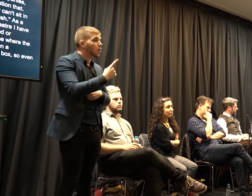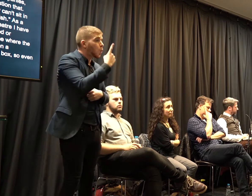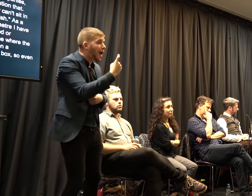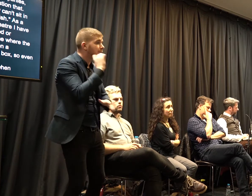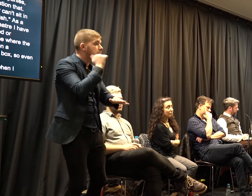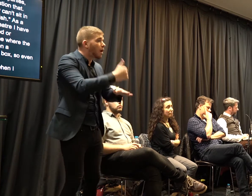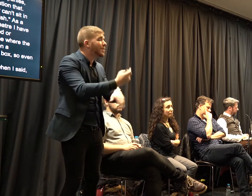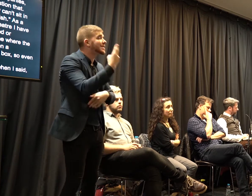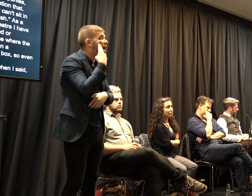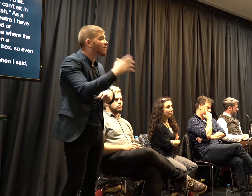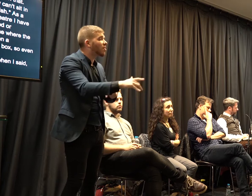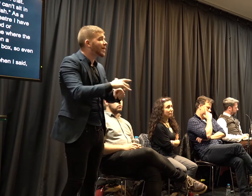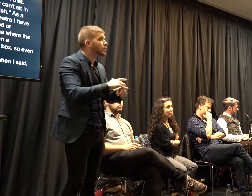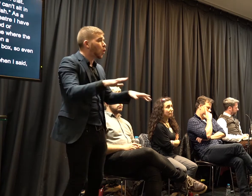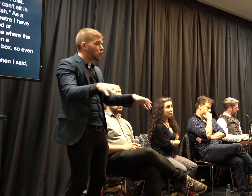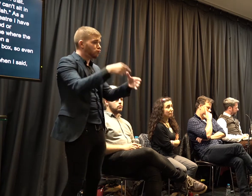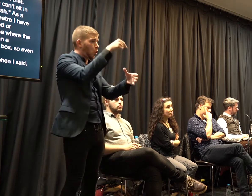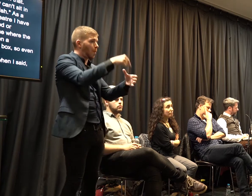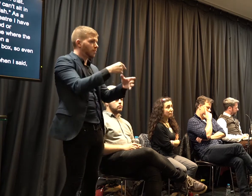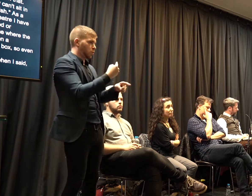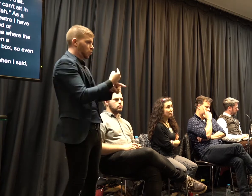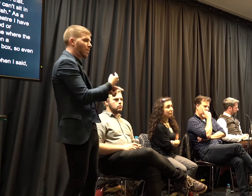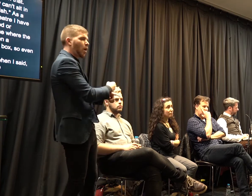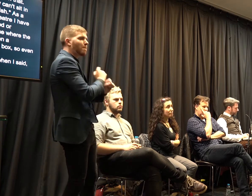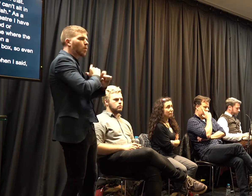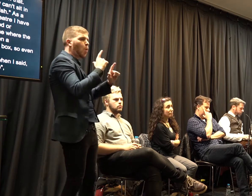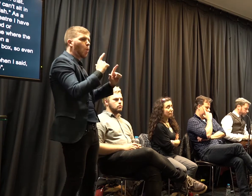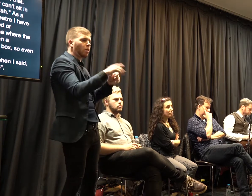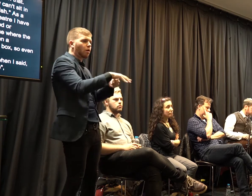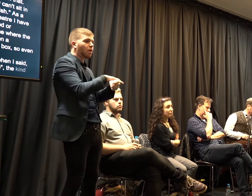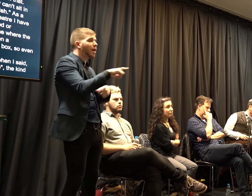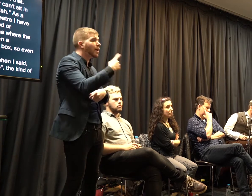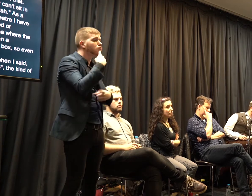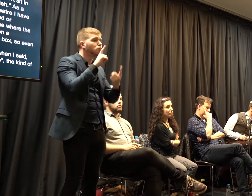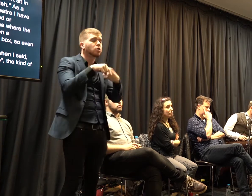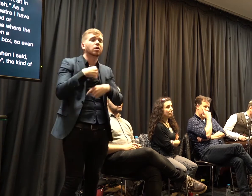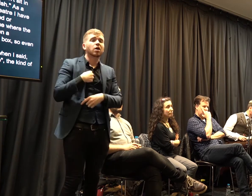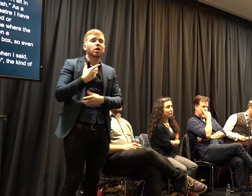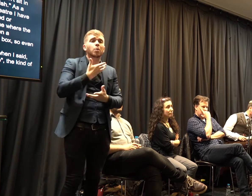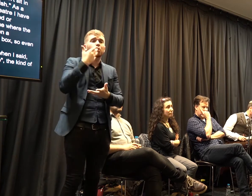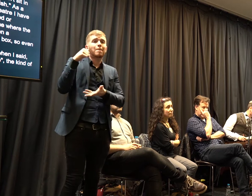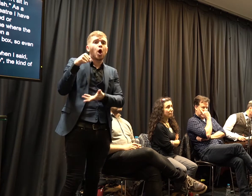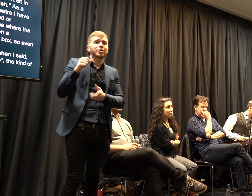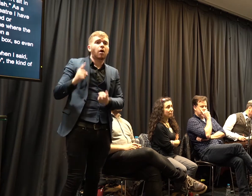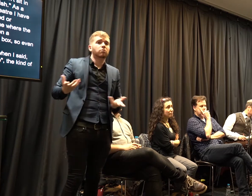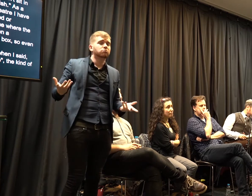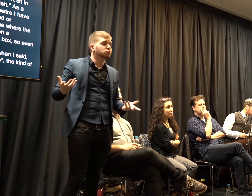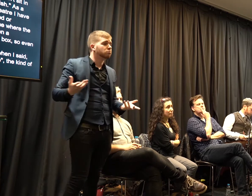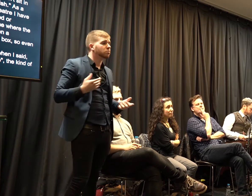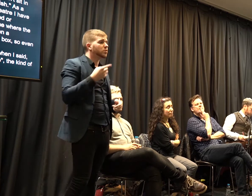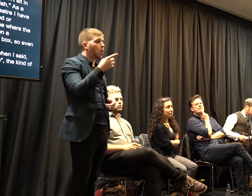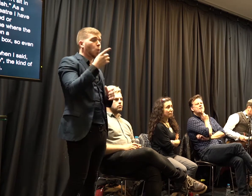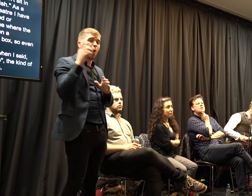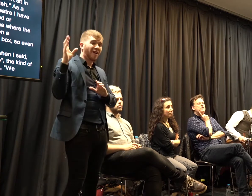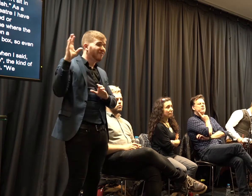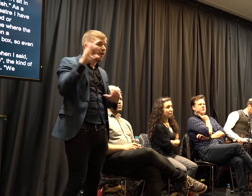theatre group, the kind of thing Paula was talking about was, we have no budget for that. So the situation is that funders